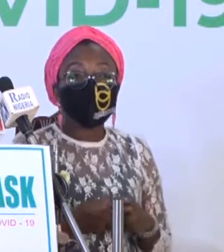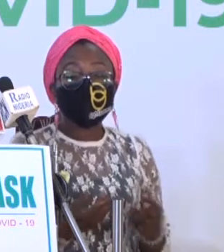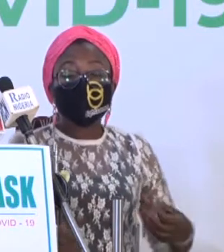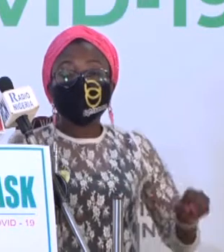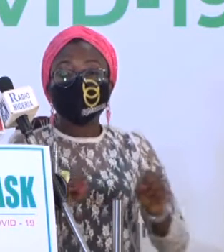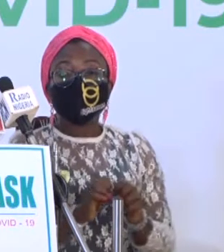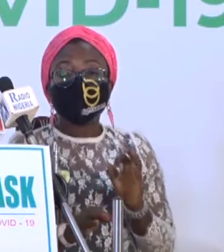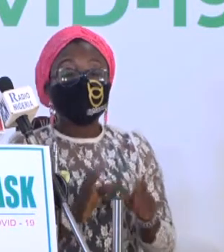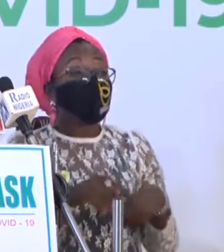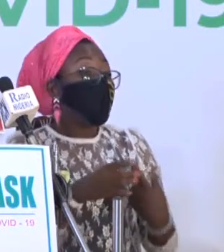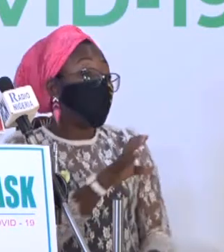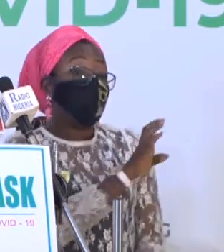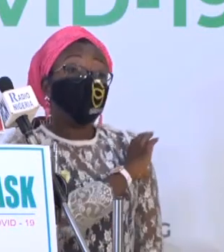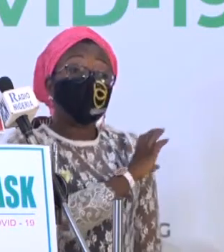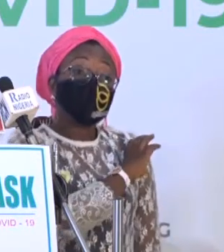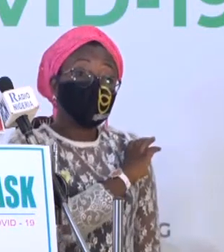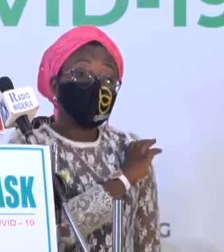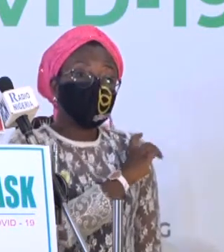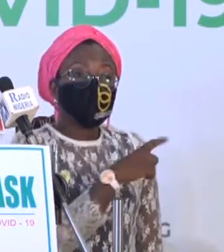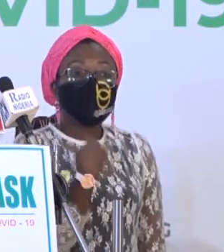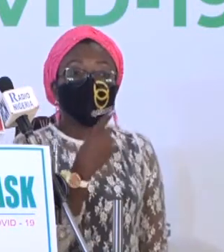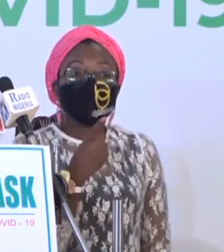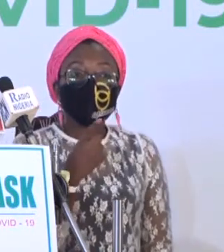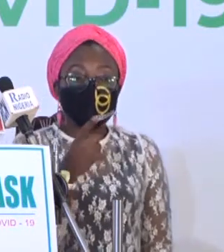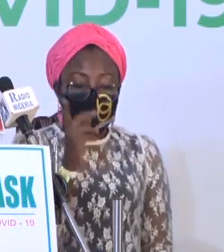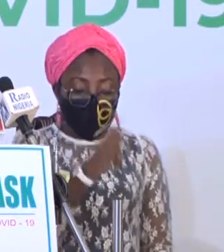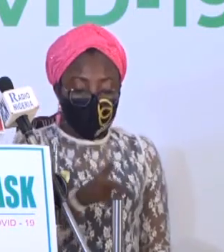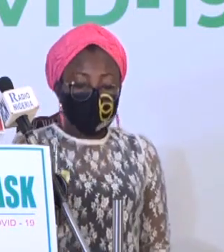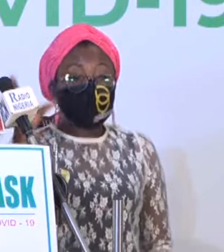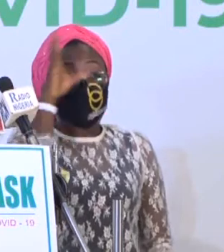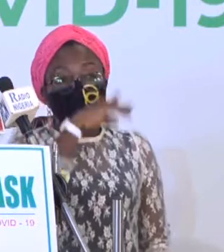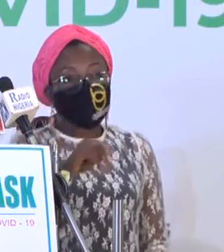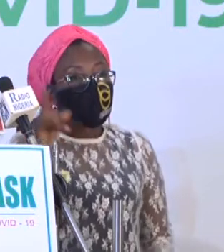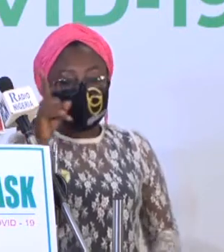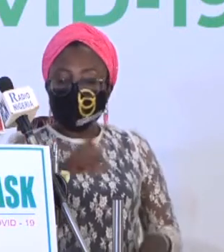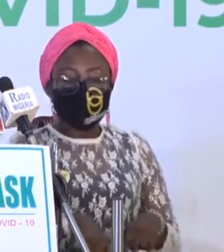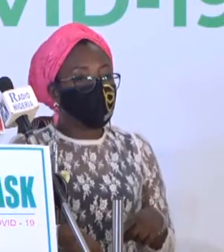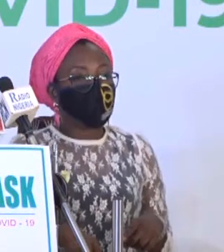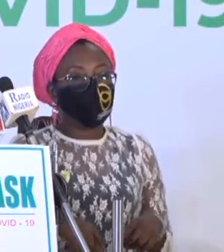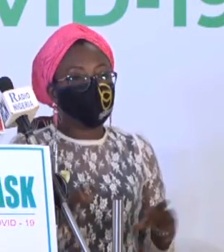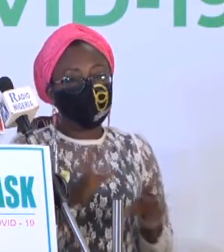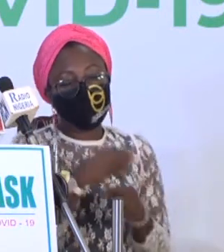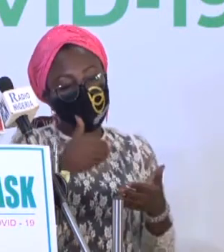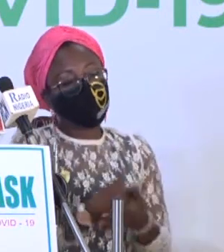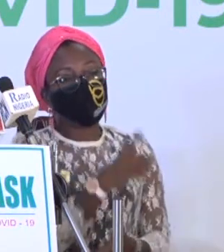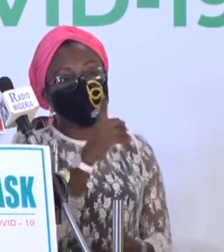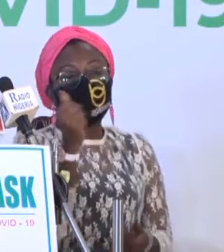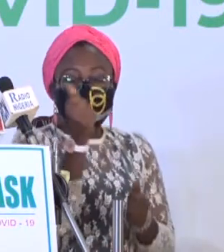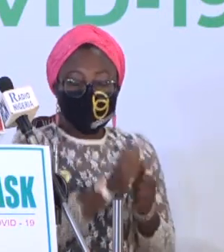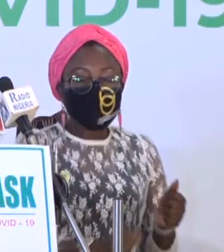they go to police and declare those passports missing, they cannot reissue them anywhere in the